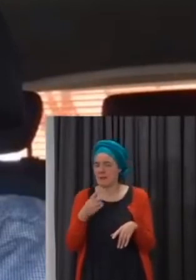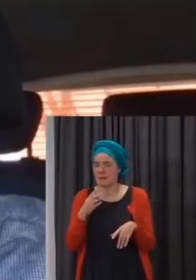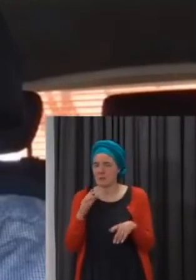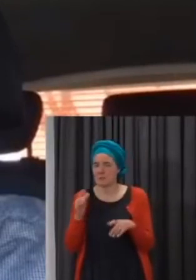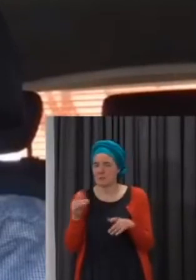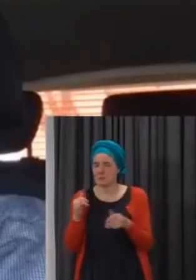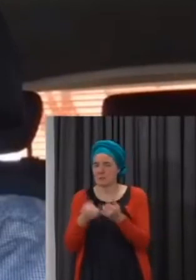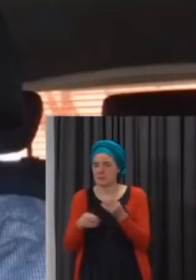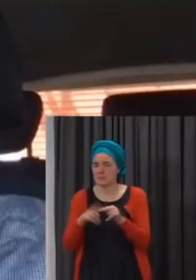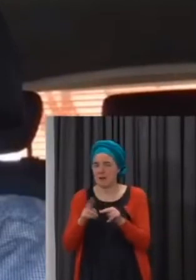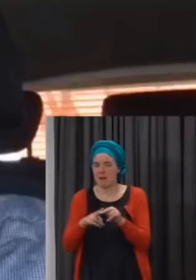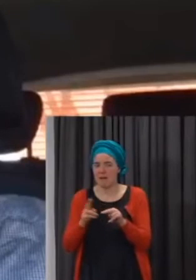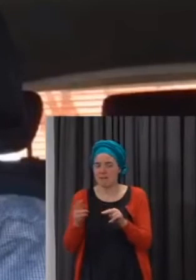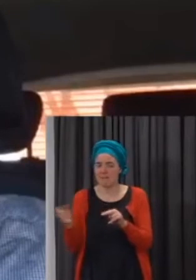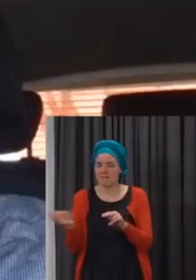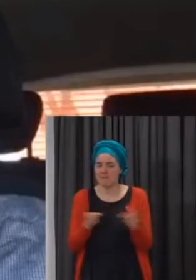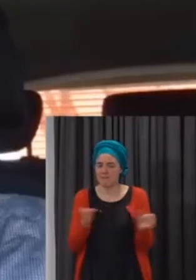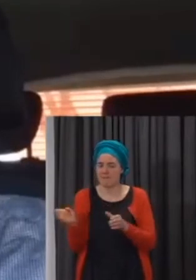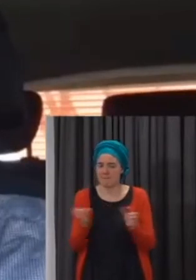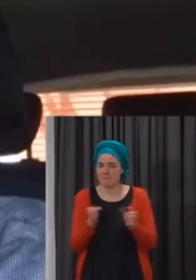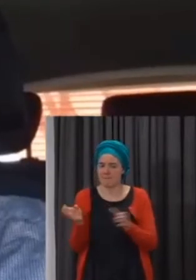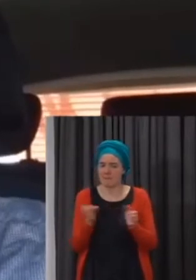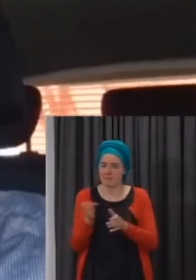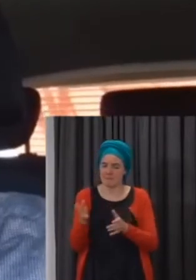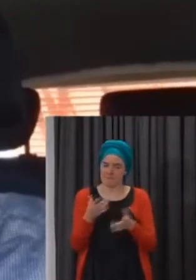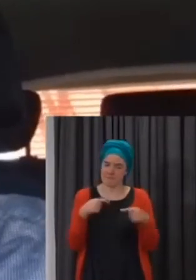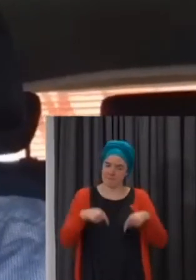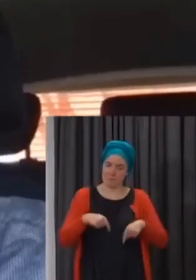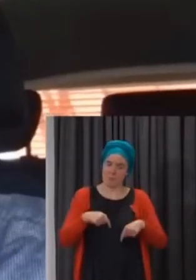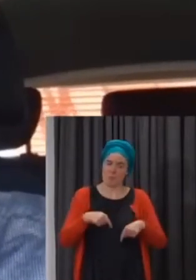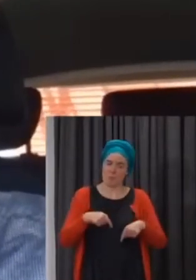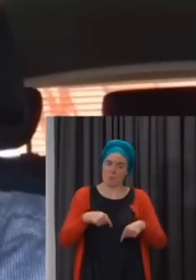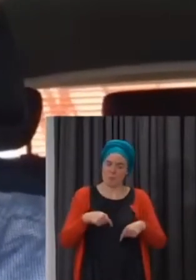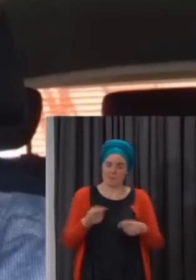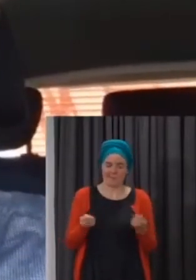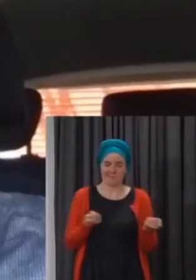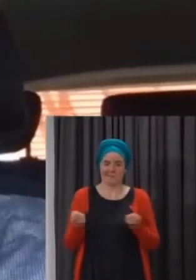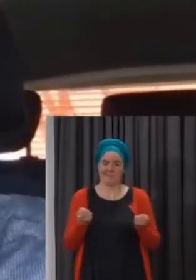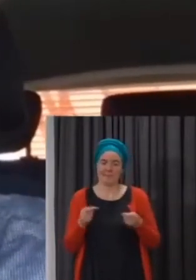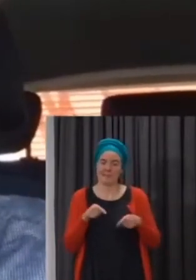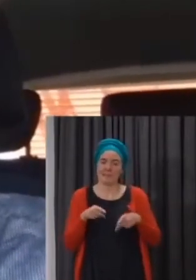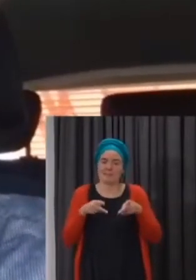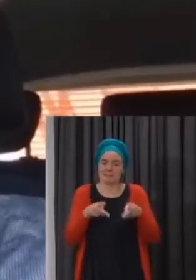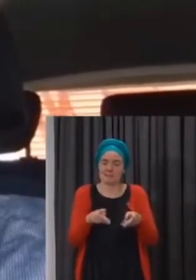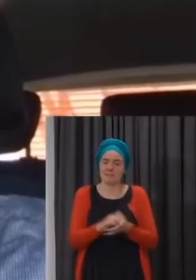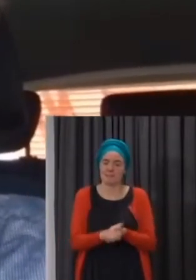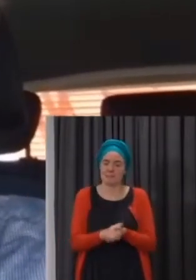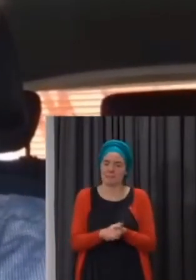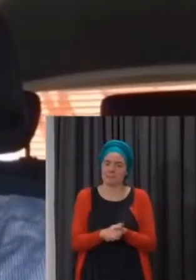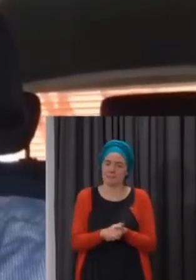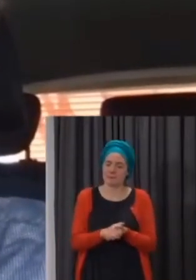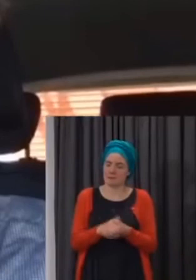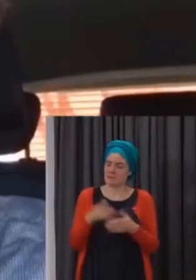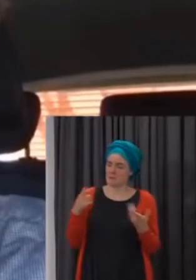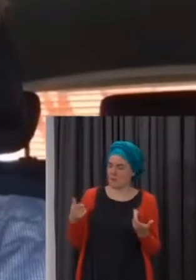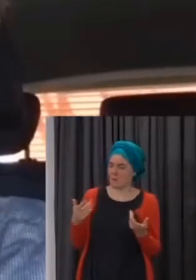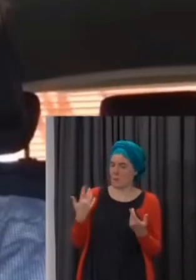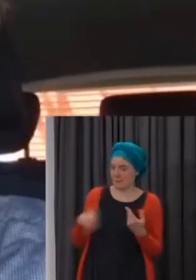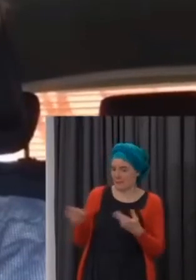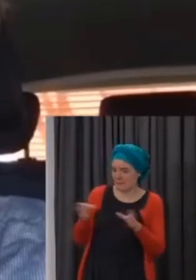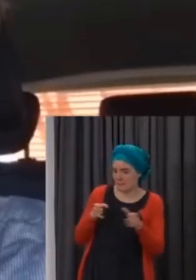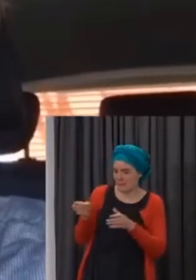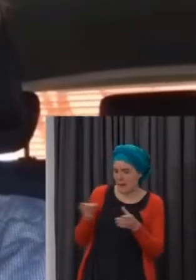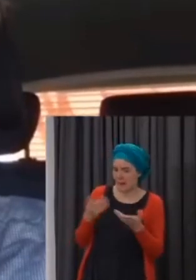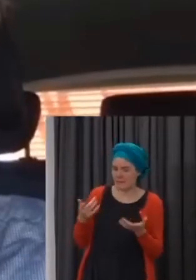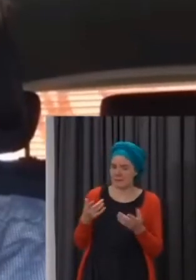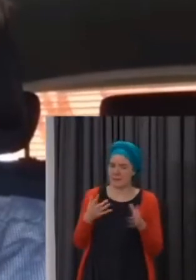to do it. How many of those 1,000 people have been employed, and what is the latest date you've heard in terms of the track and trace app and when that will become live in